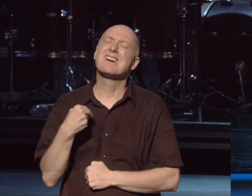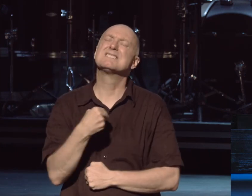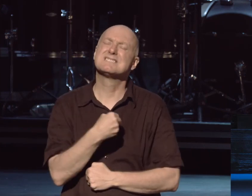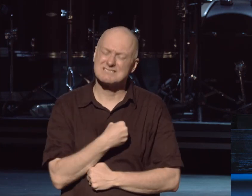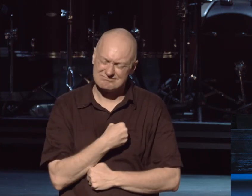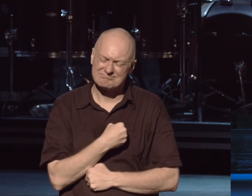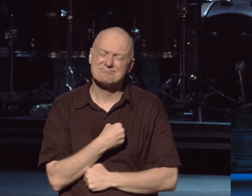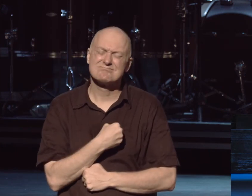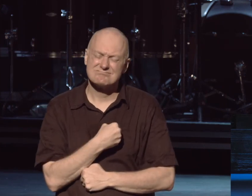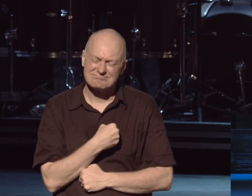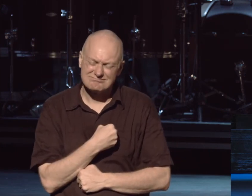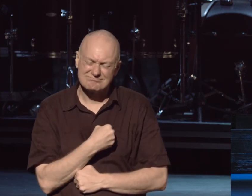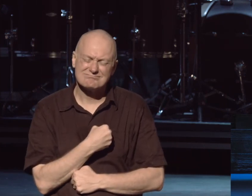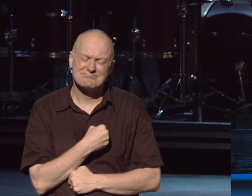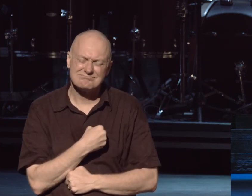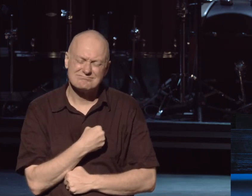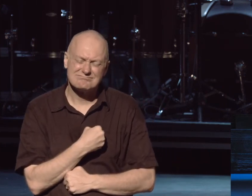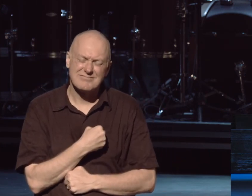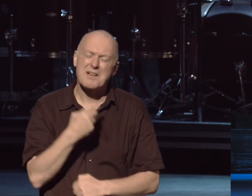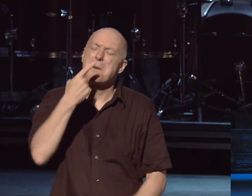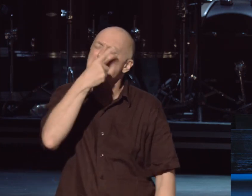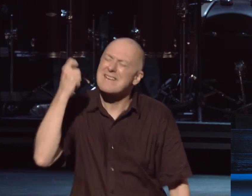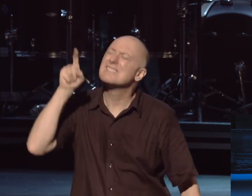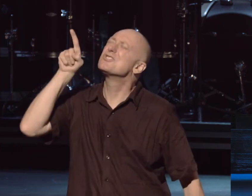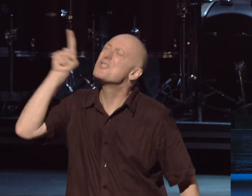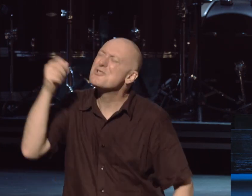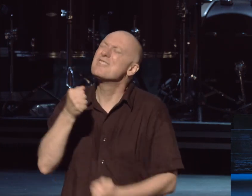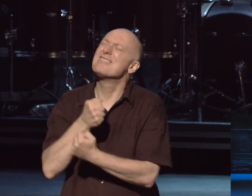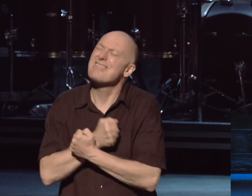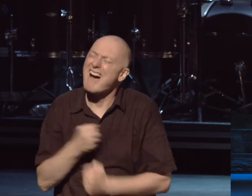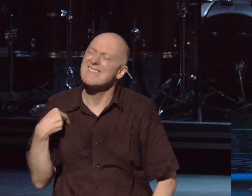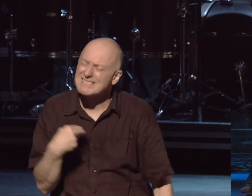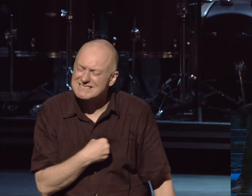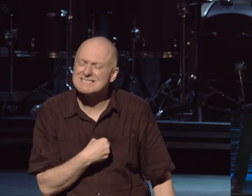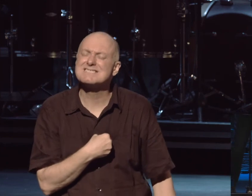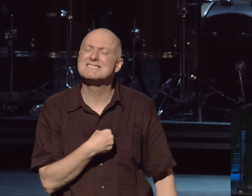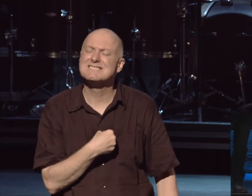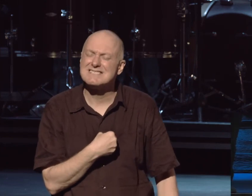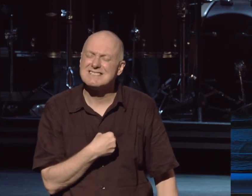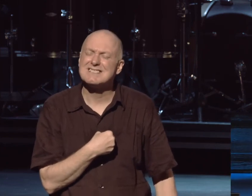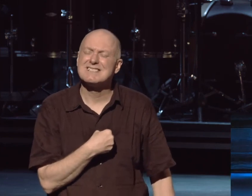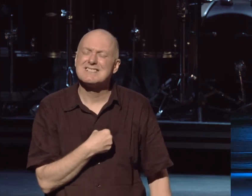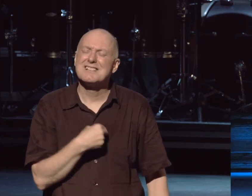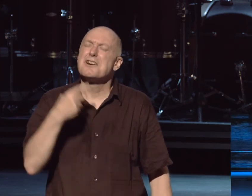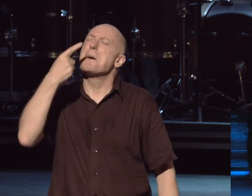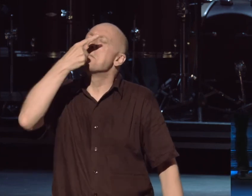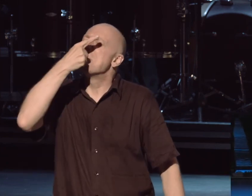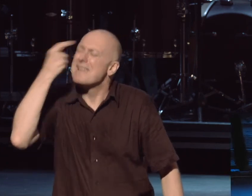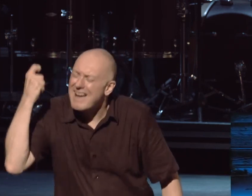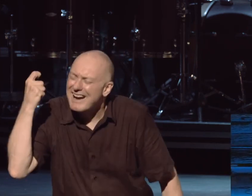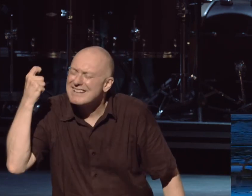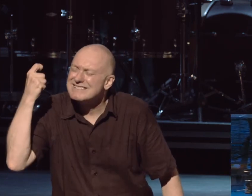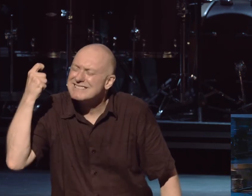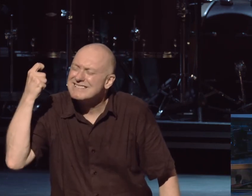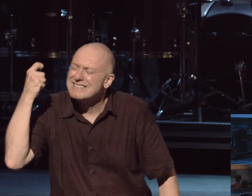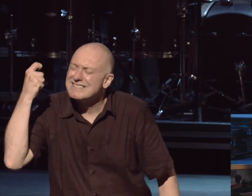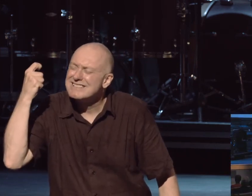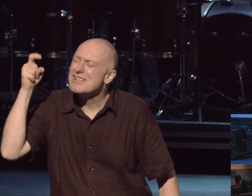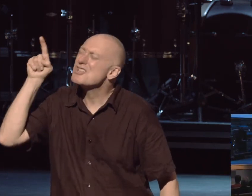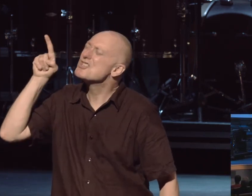It's because you love us. It's because you love us.